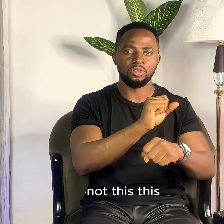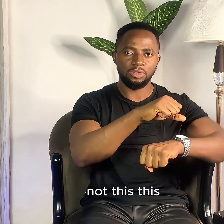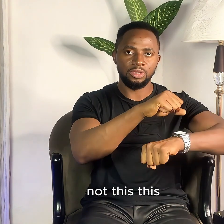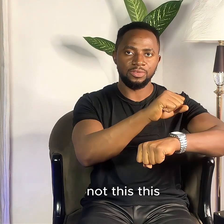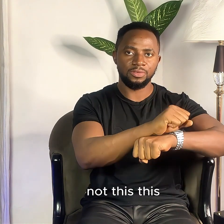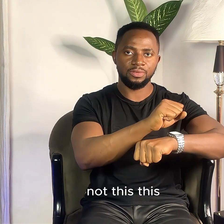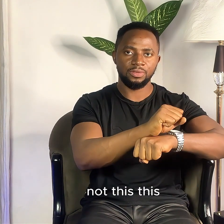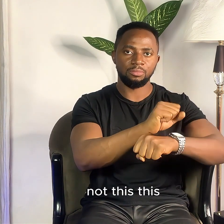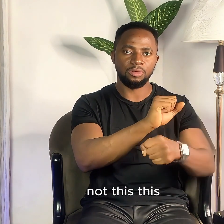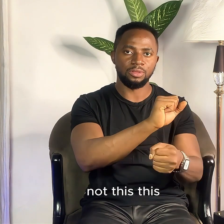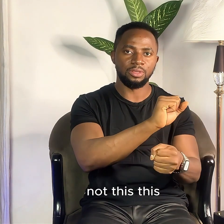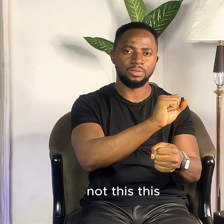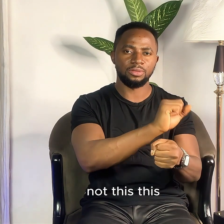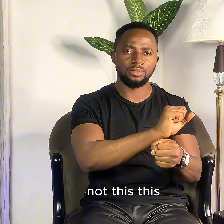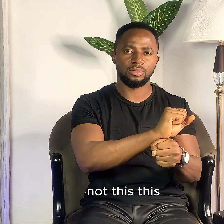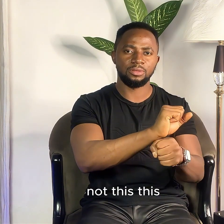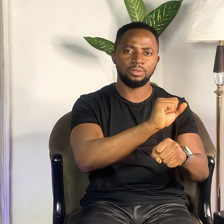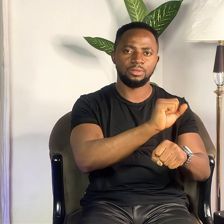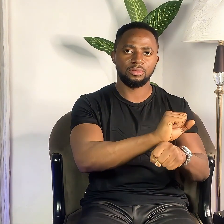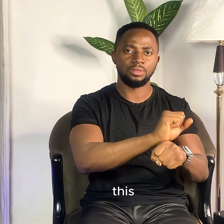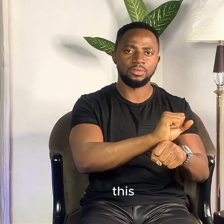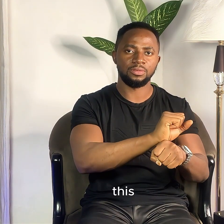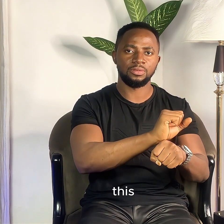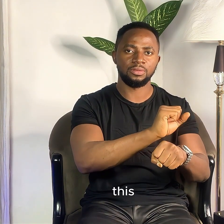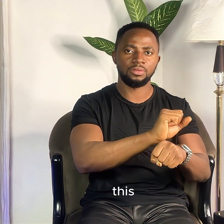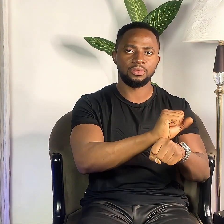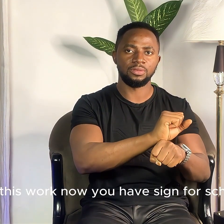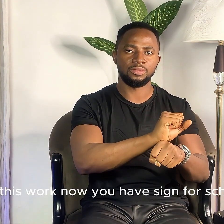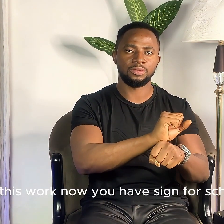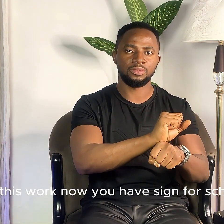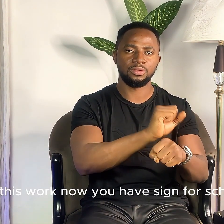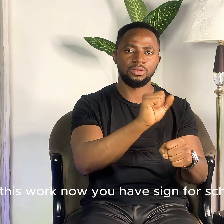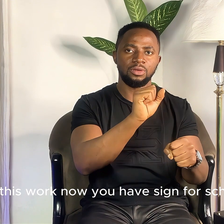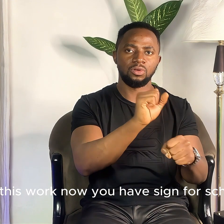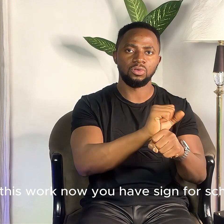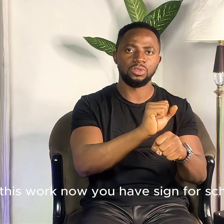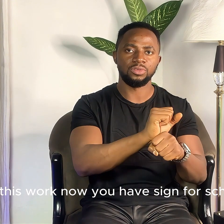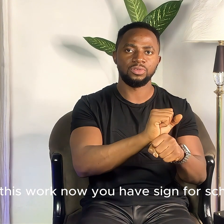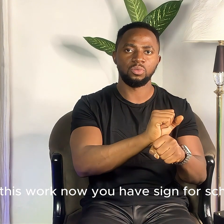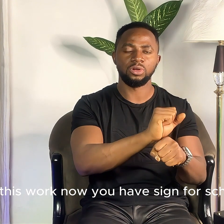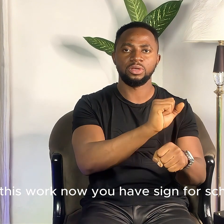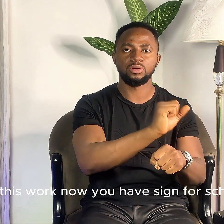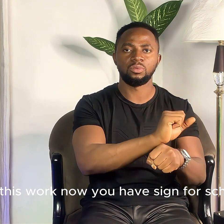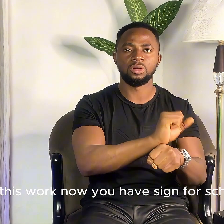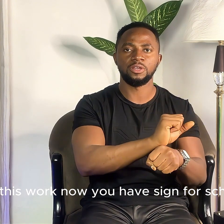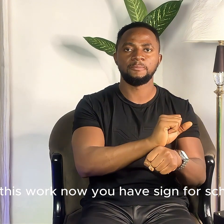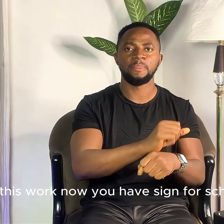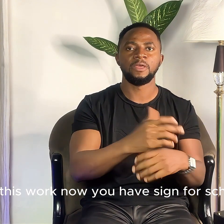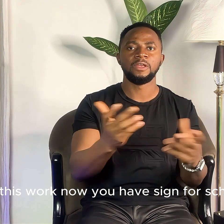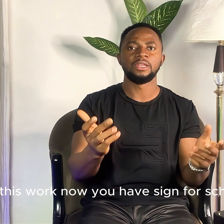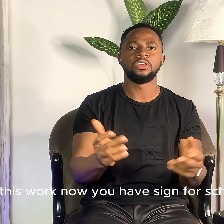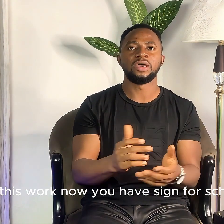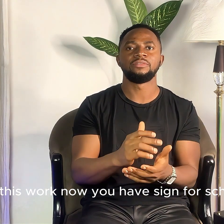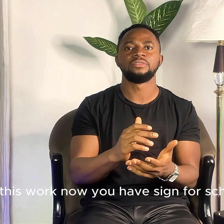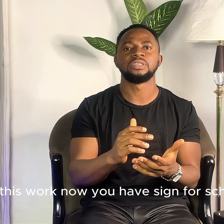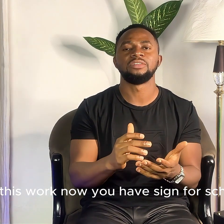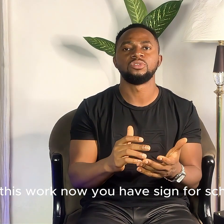Not this, this, this, this, or this, work. And you have the sign for